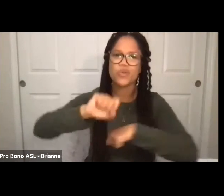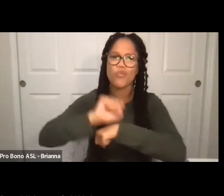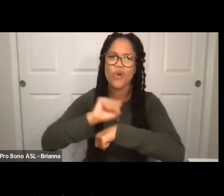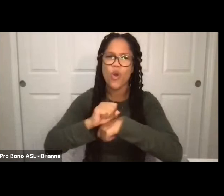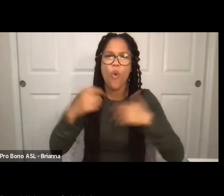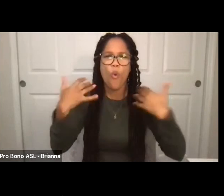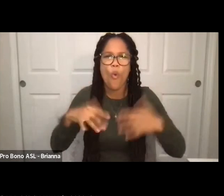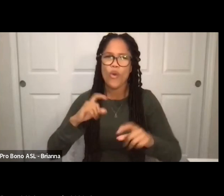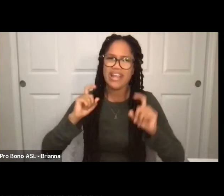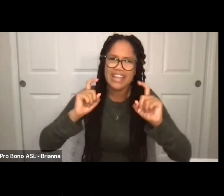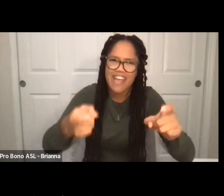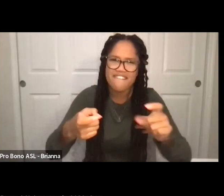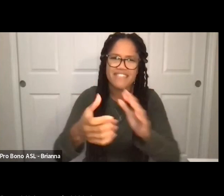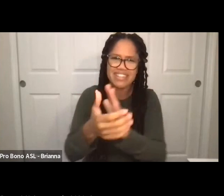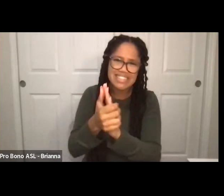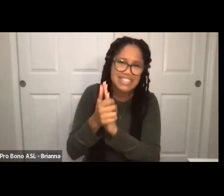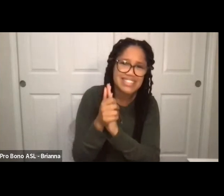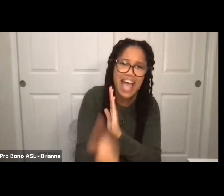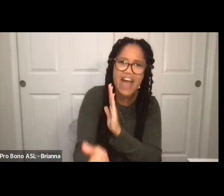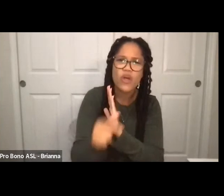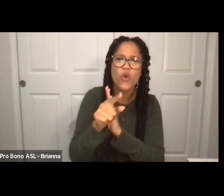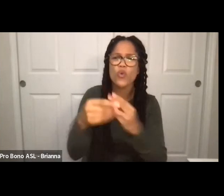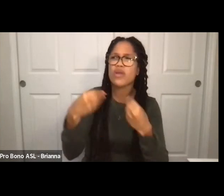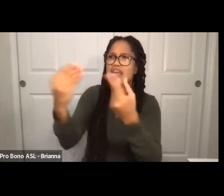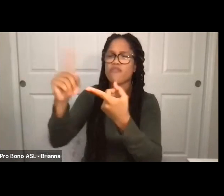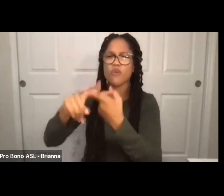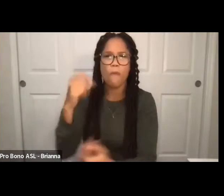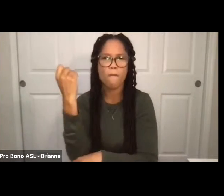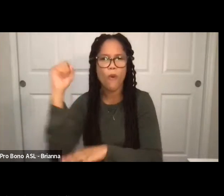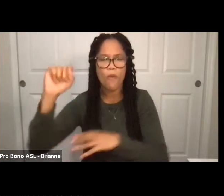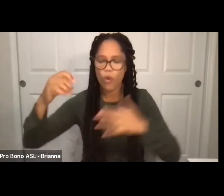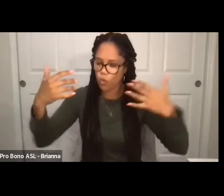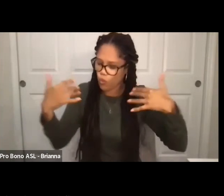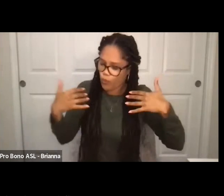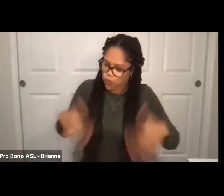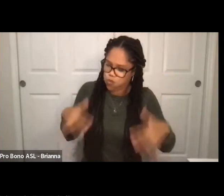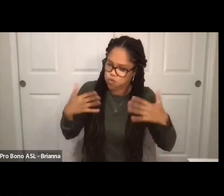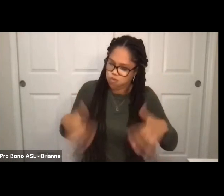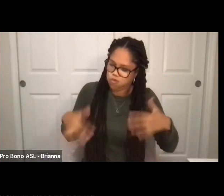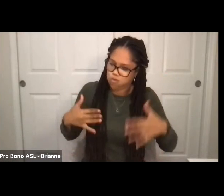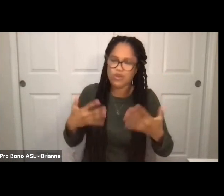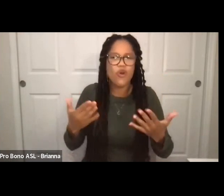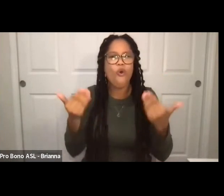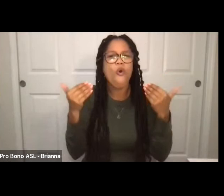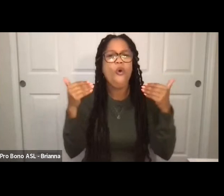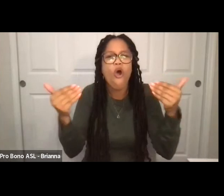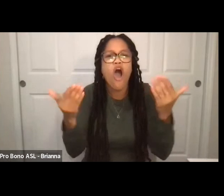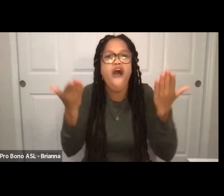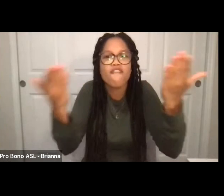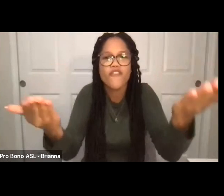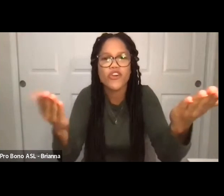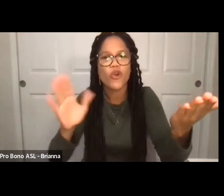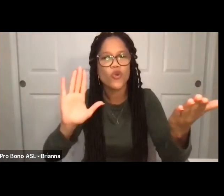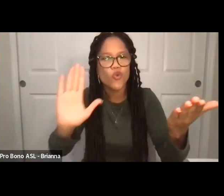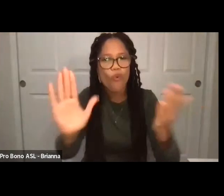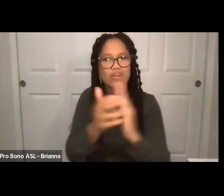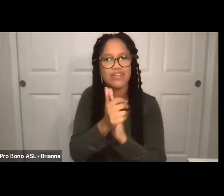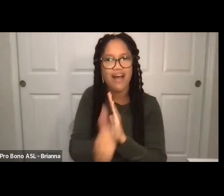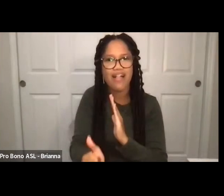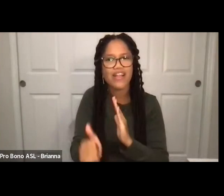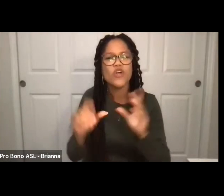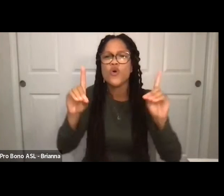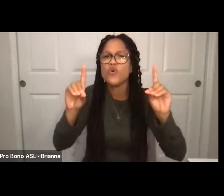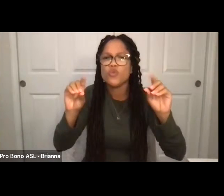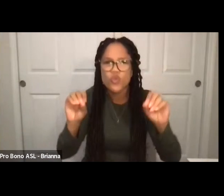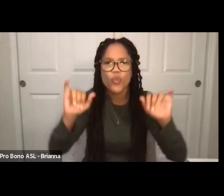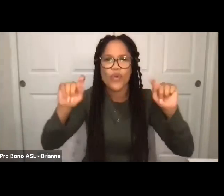do you have that you can bring to movements? And so just offer it, just do it. That's